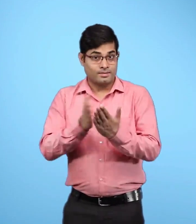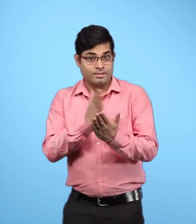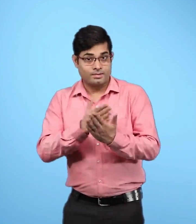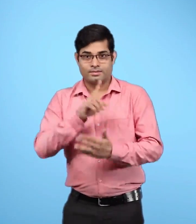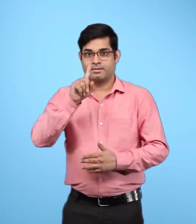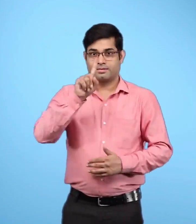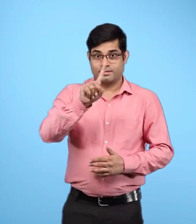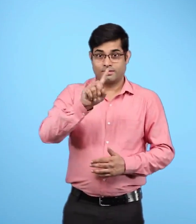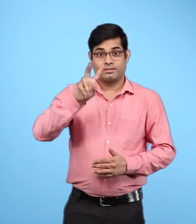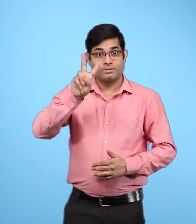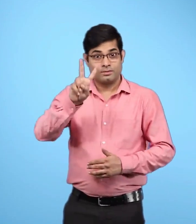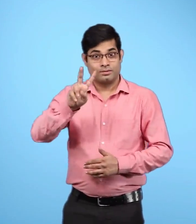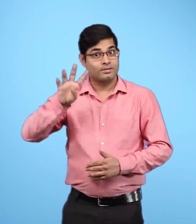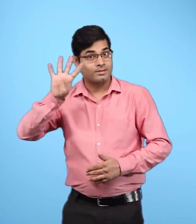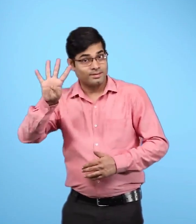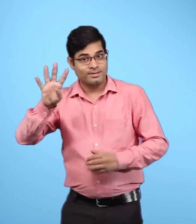Page 124.